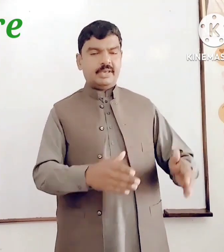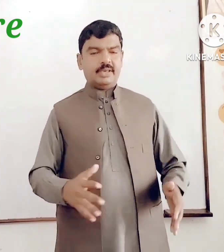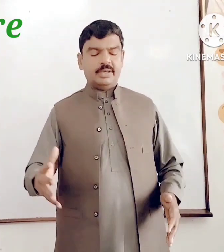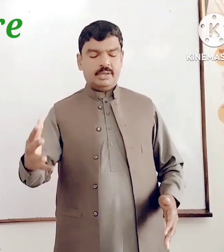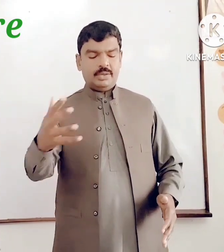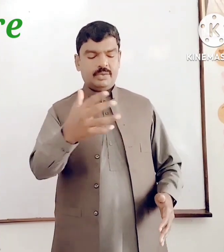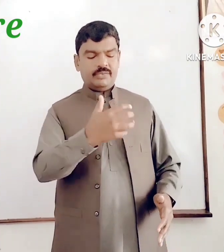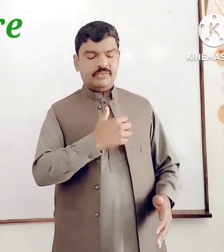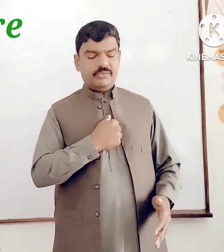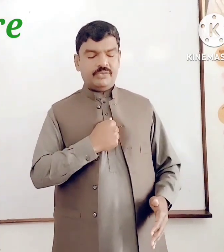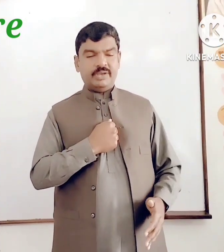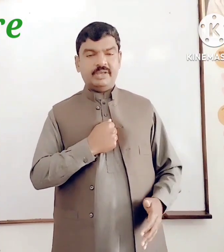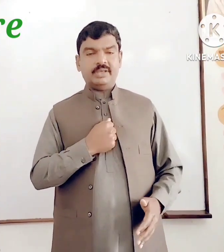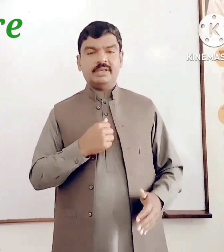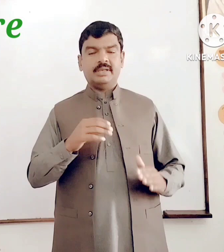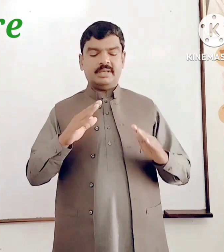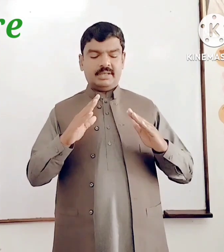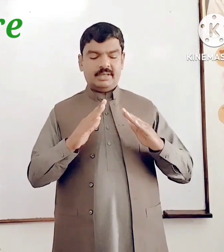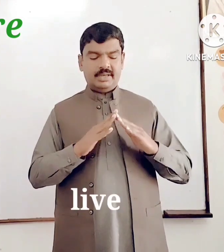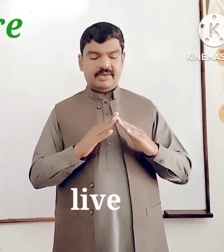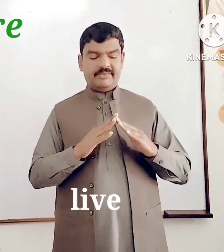way we live,